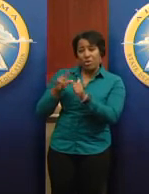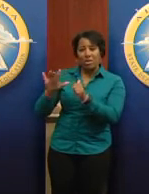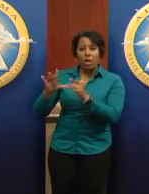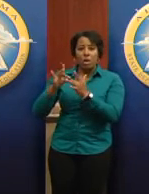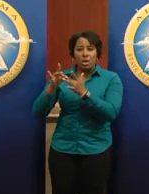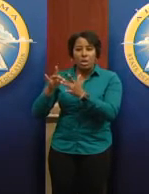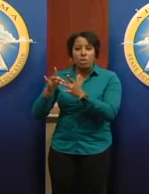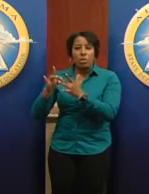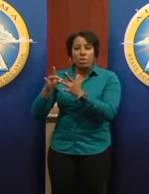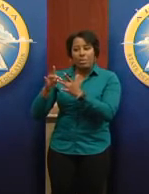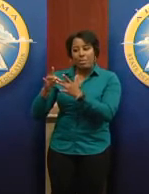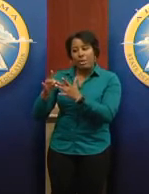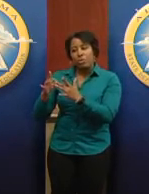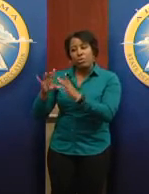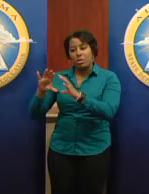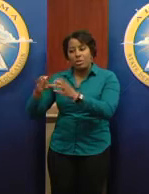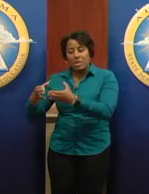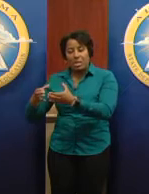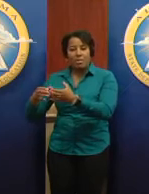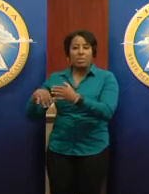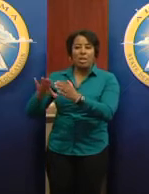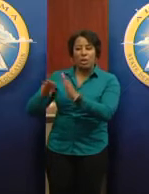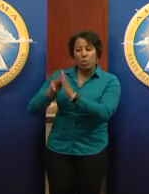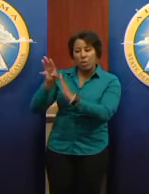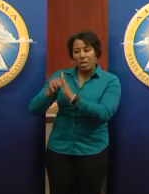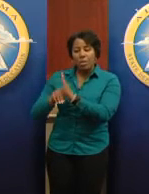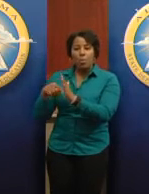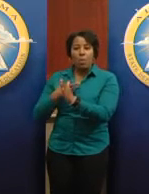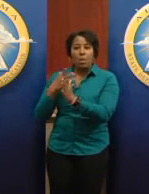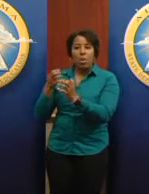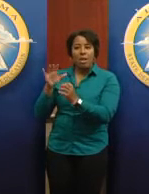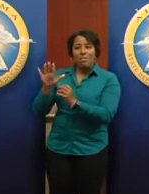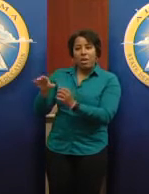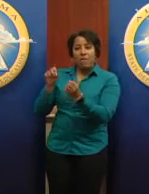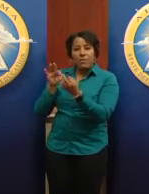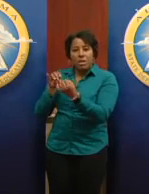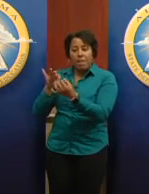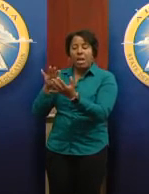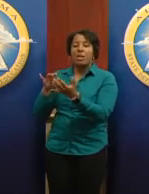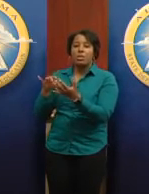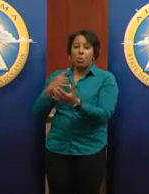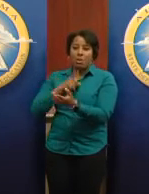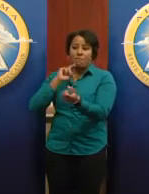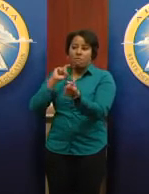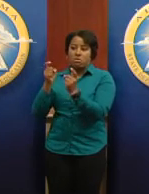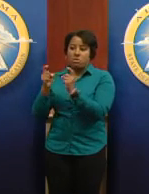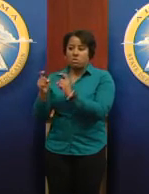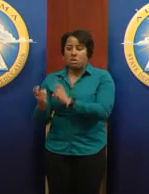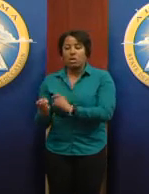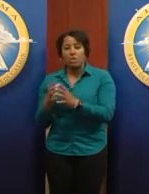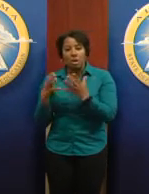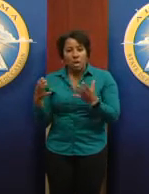leadership teams, their curriculum folks, was to get input. And so we've made some significant changes. Dr. Harris and his team have also been very